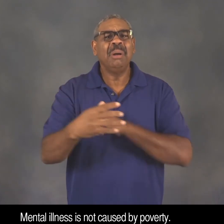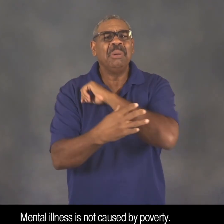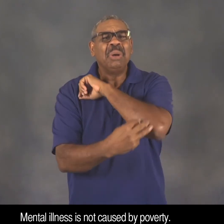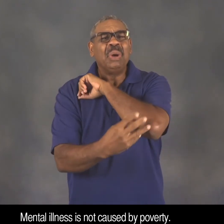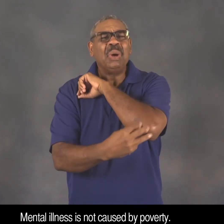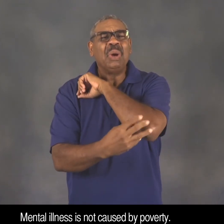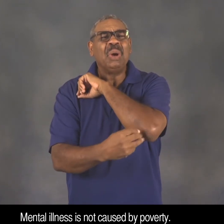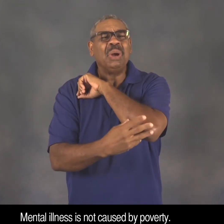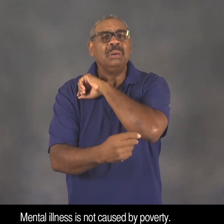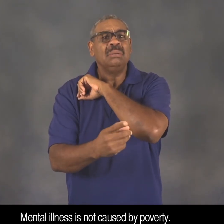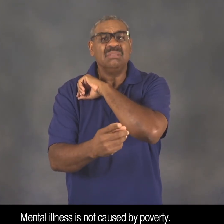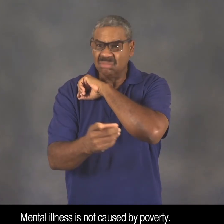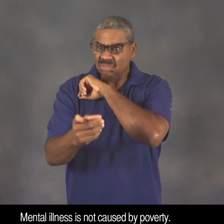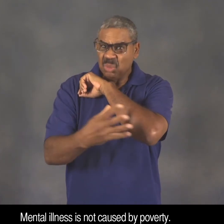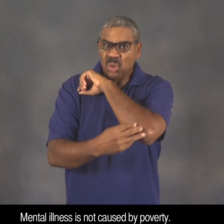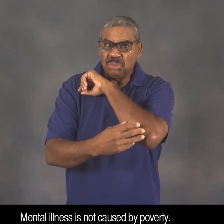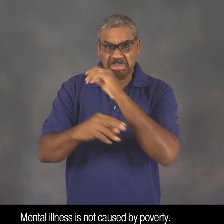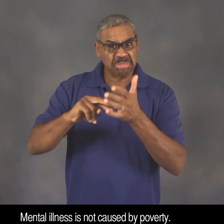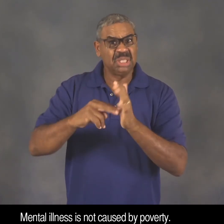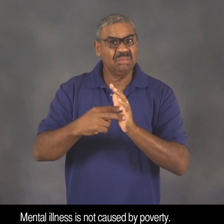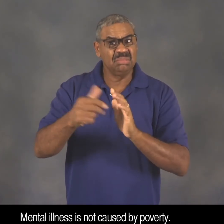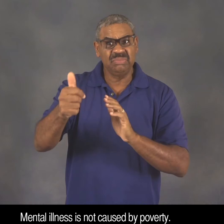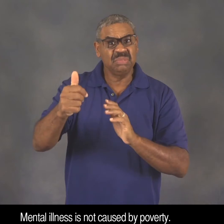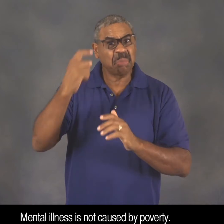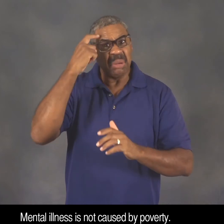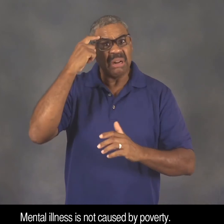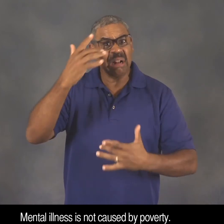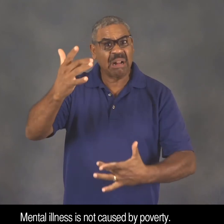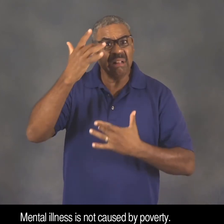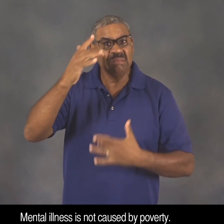Mental illness is not caused by poverty.